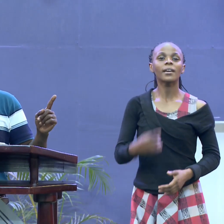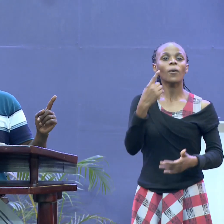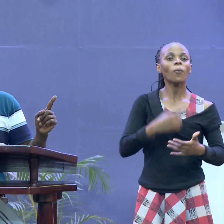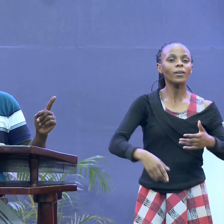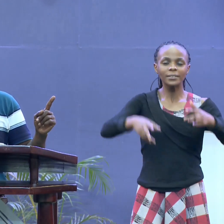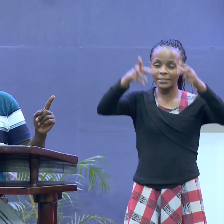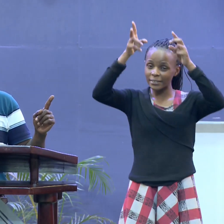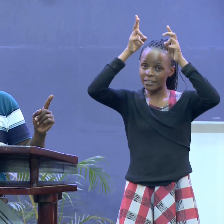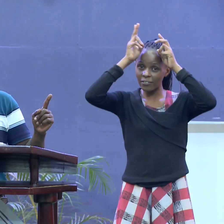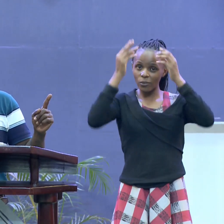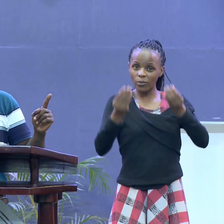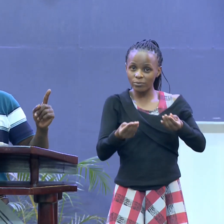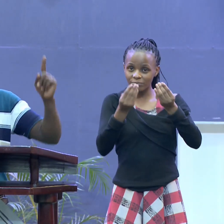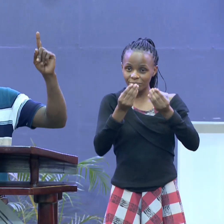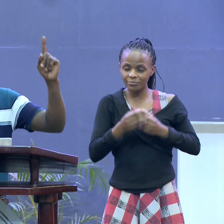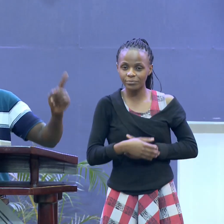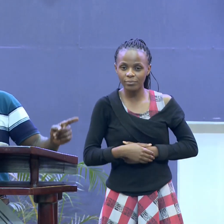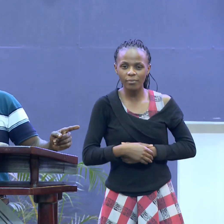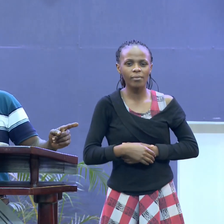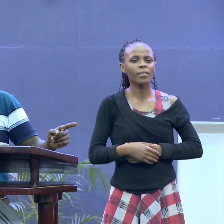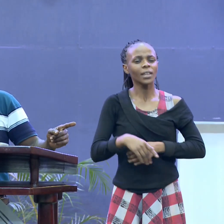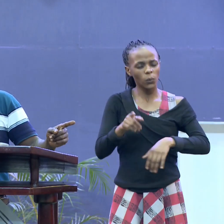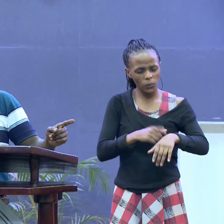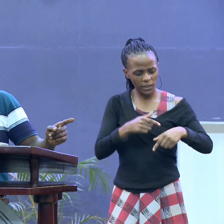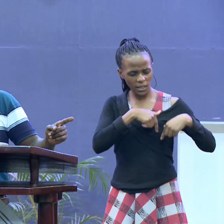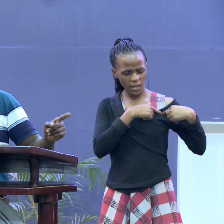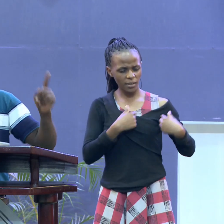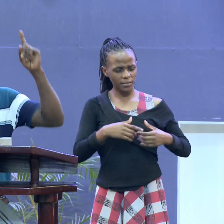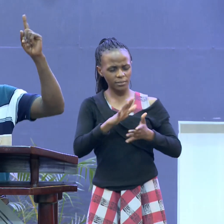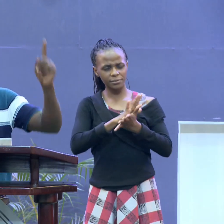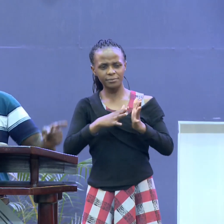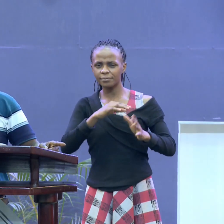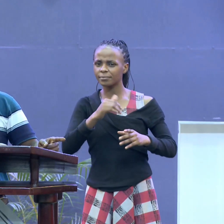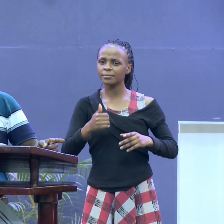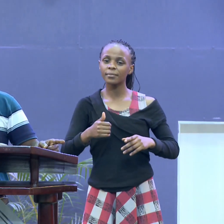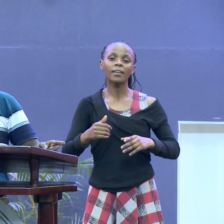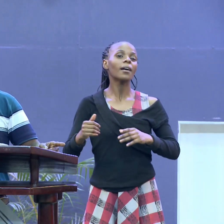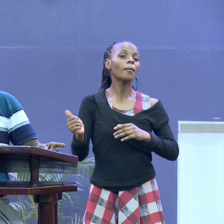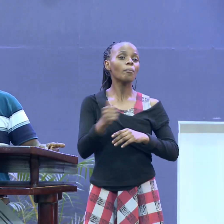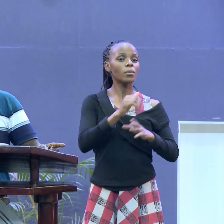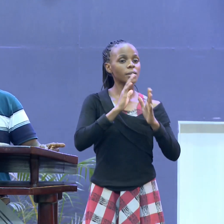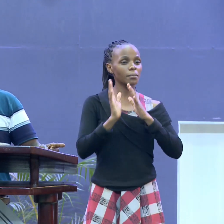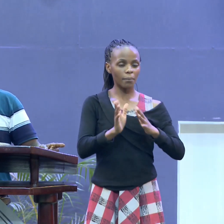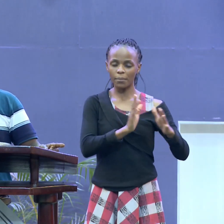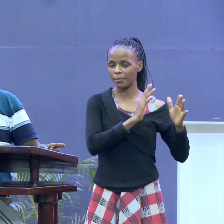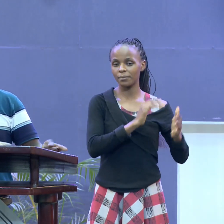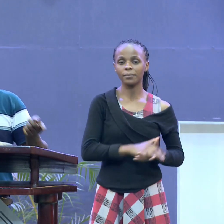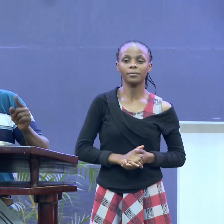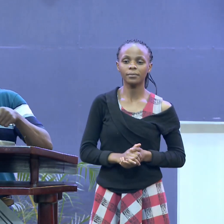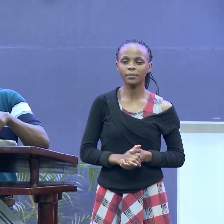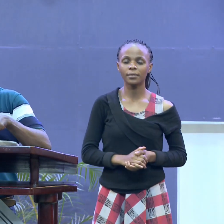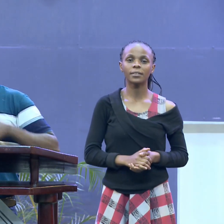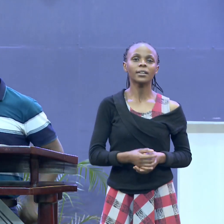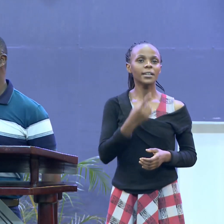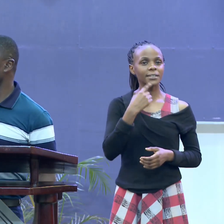does. Sitani chakola. When the heart is very clean. Omutima yaguba gutukudde nnyo. Put in order. Ngeguteredde bulungi. He says I